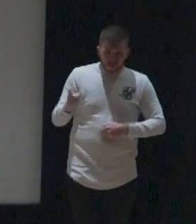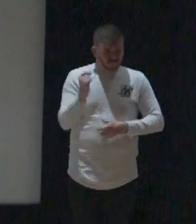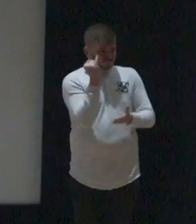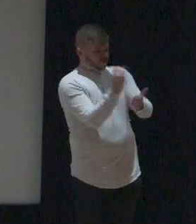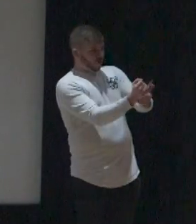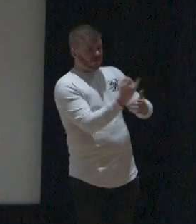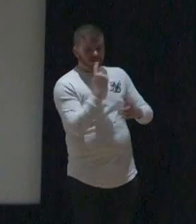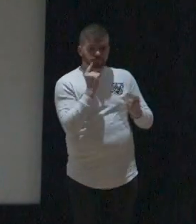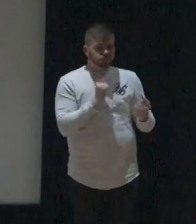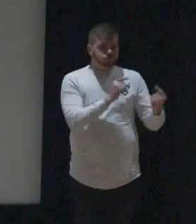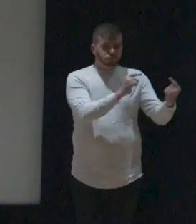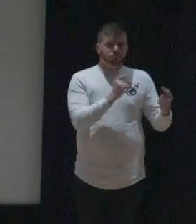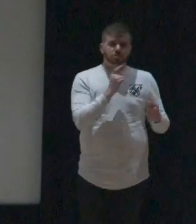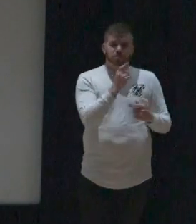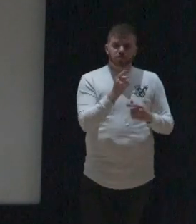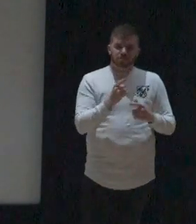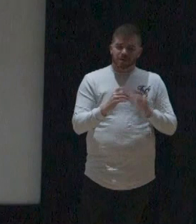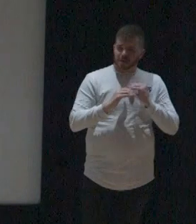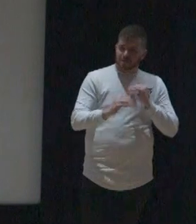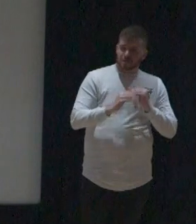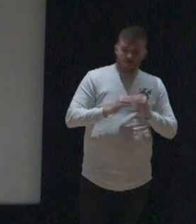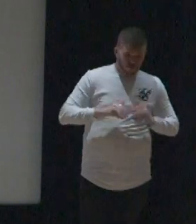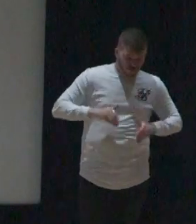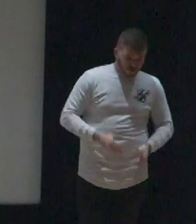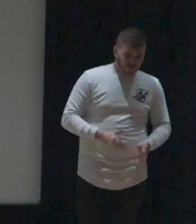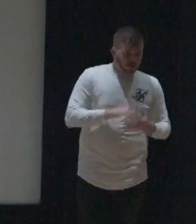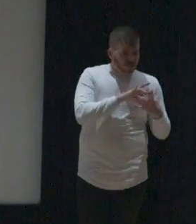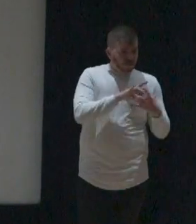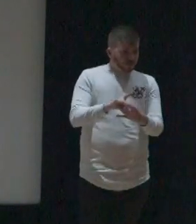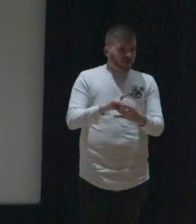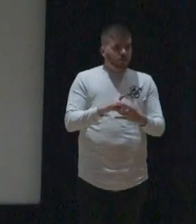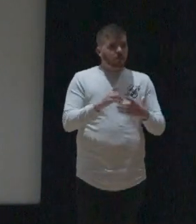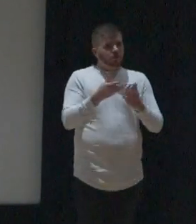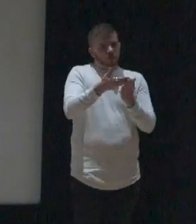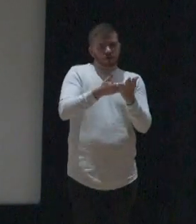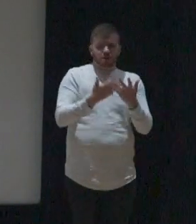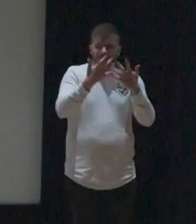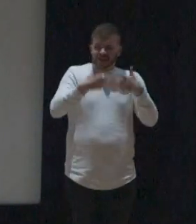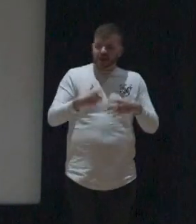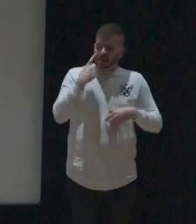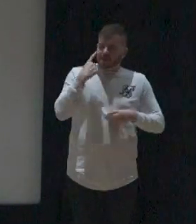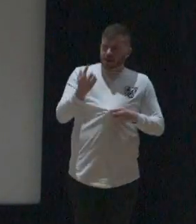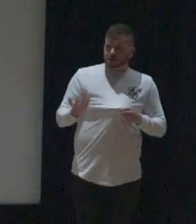So the level in the graveyard now works coherently on our large card mechanic makes sense.